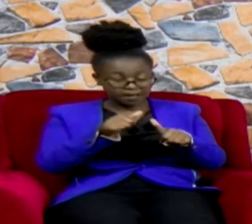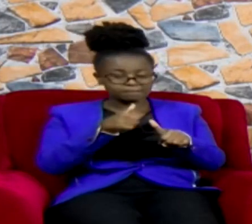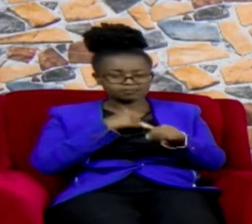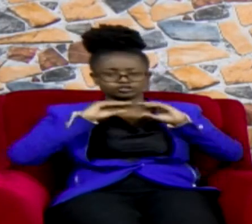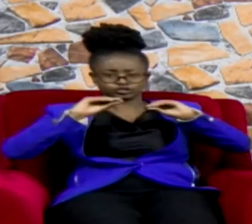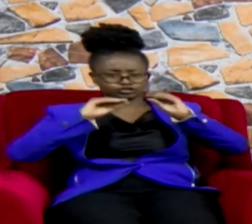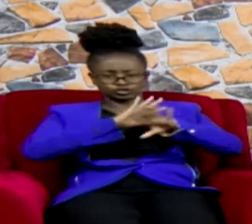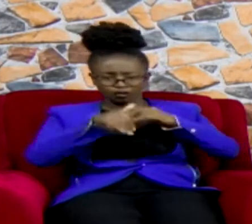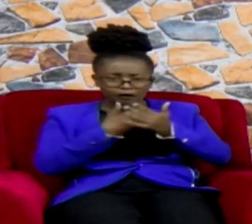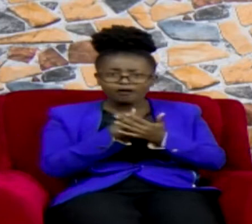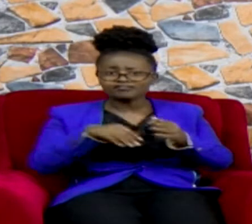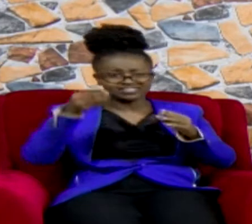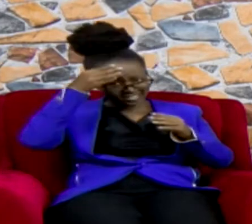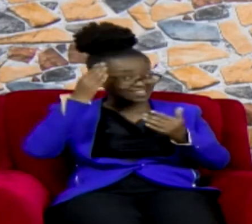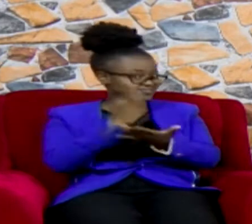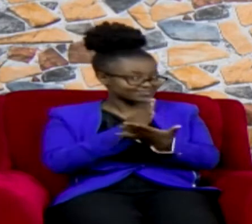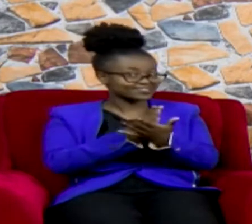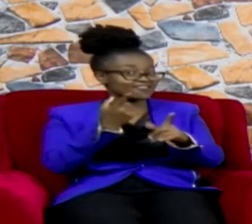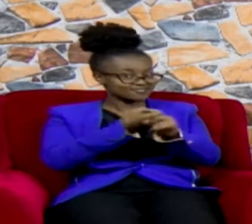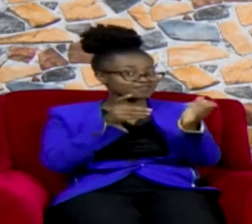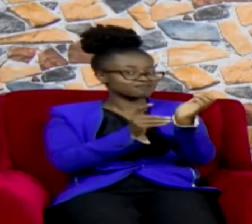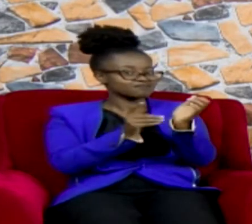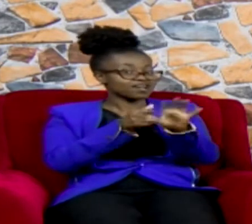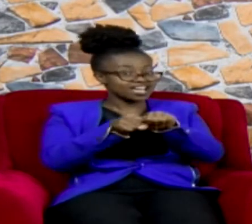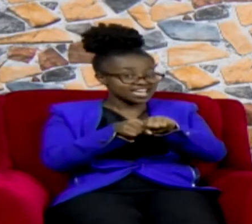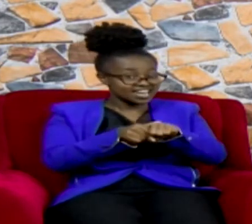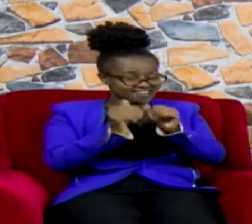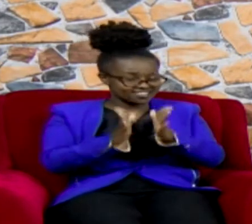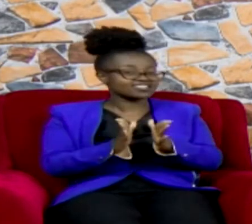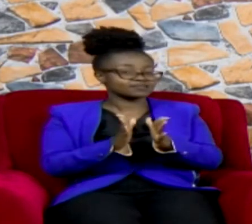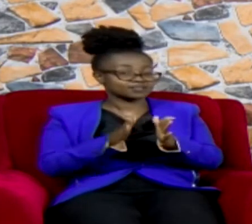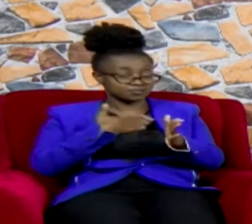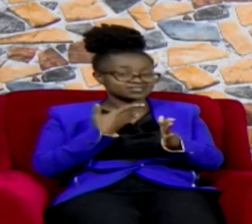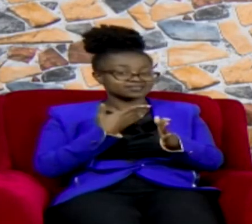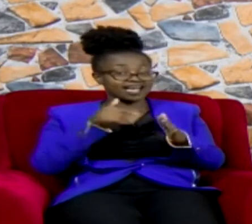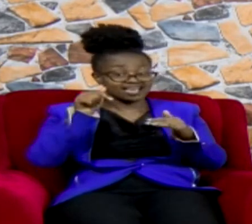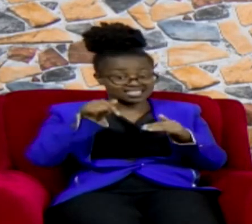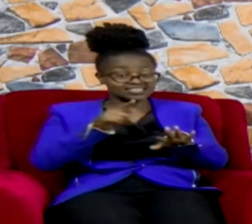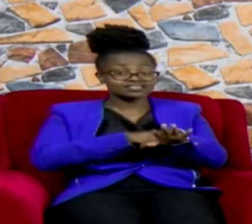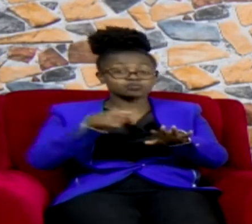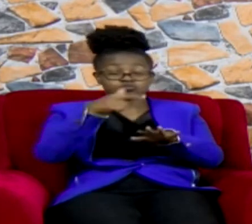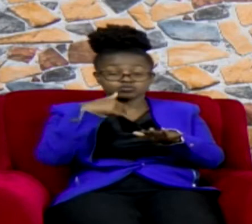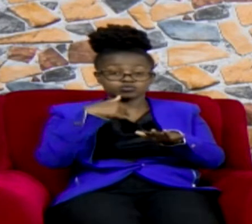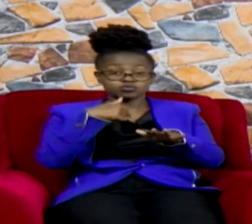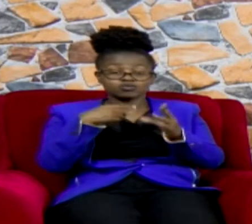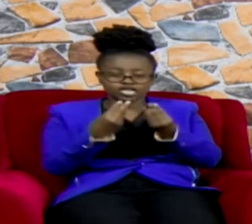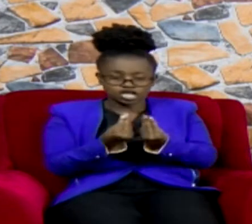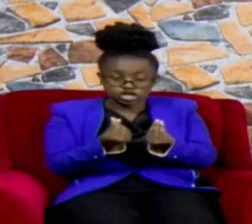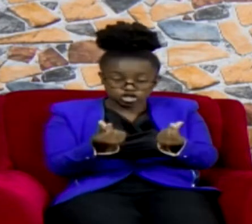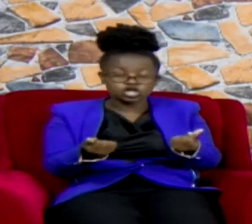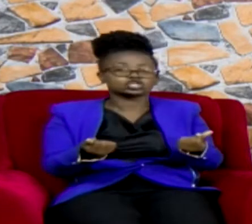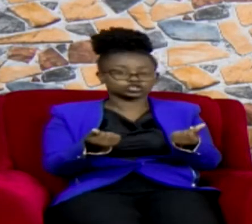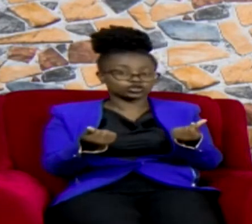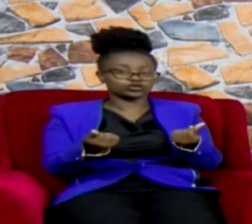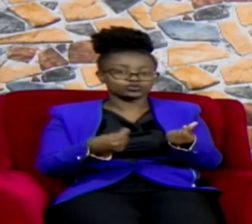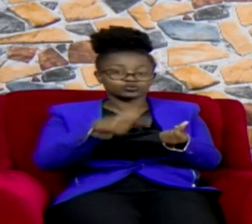We all got schooled properly from our guests. And this time around, we want to go to the solution side of